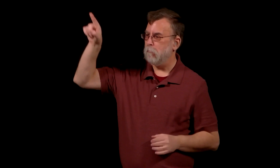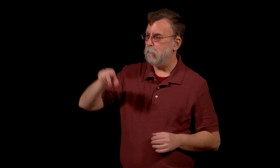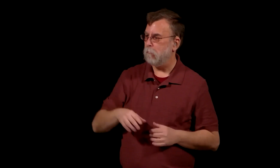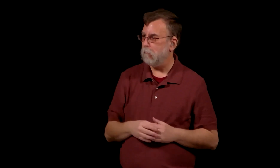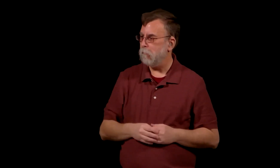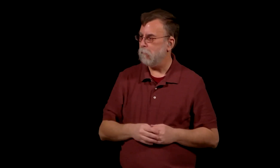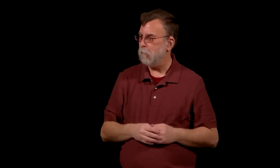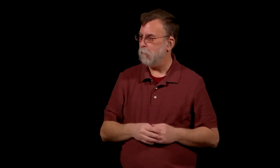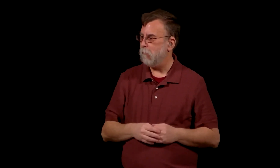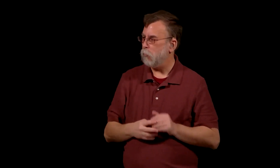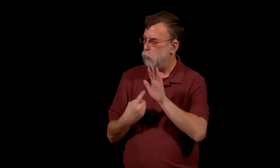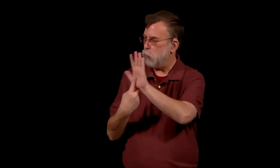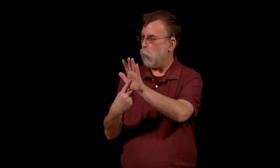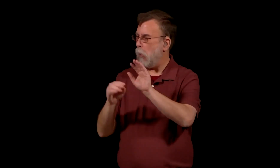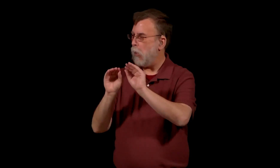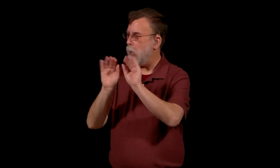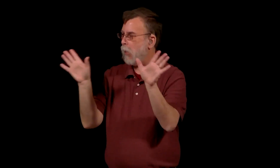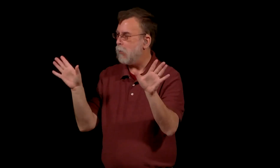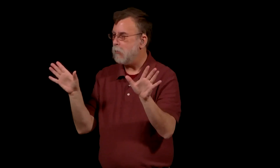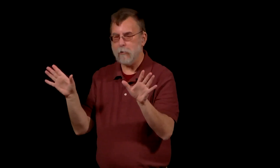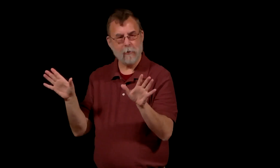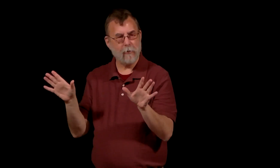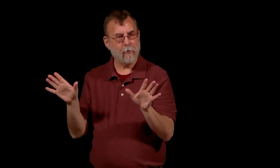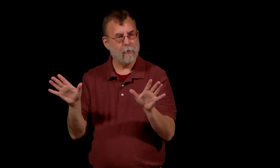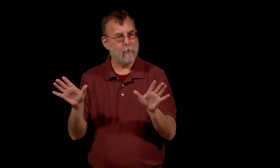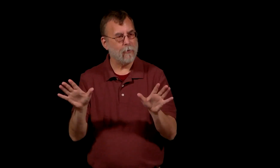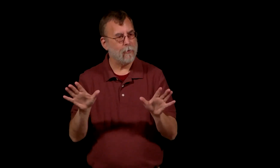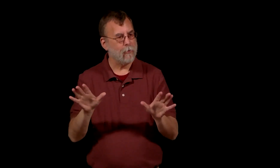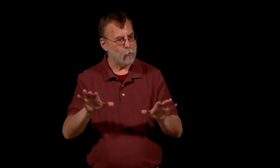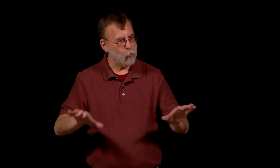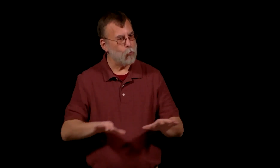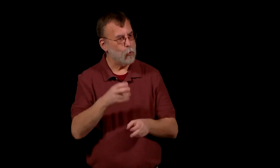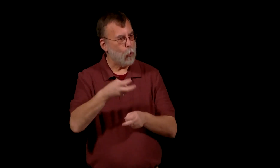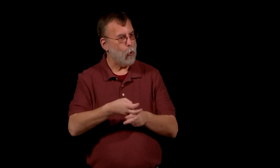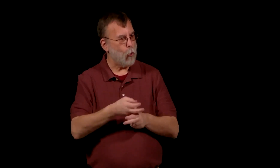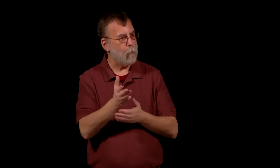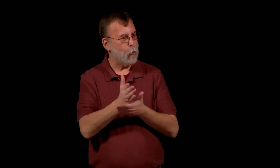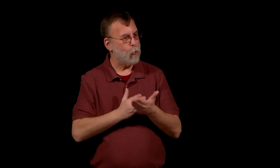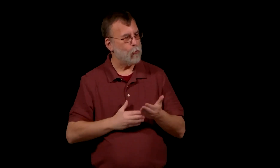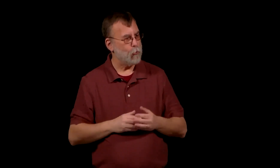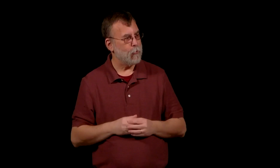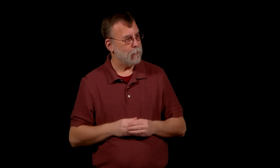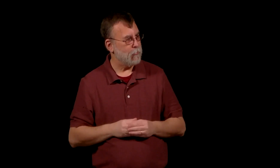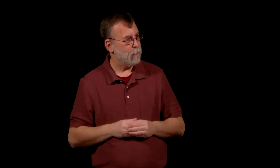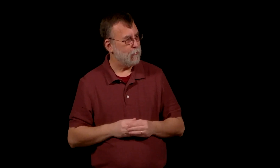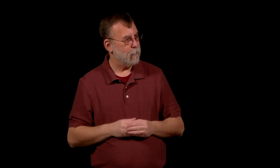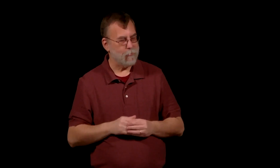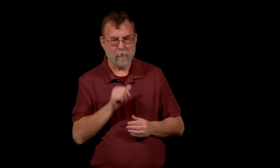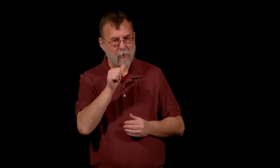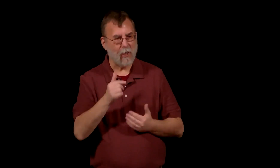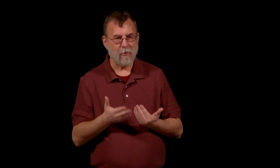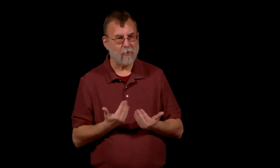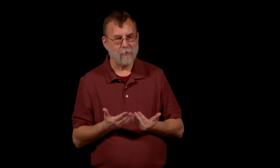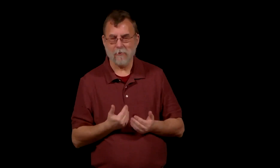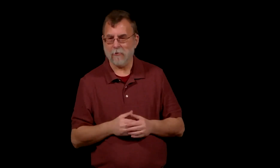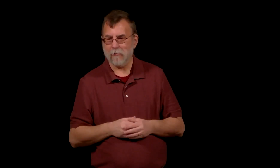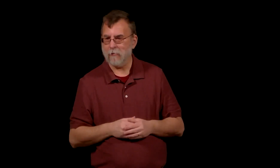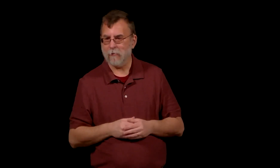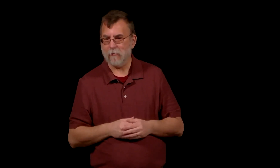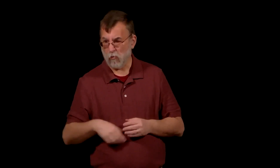show that? How do we reflect God? It's clear. We have to do our part. It's not easy.